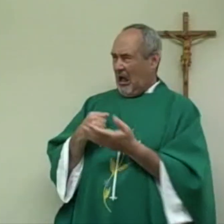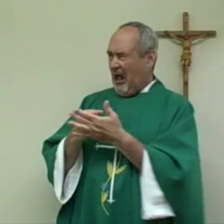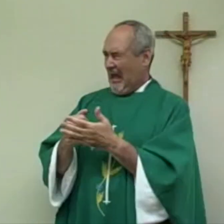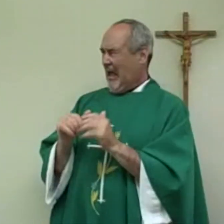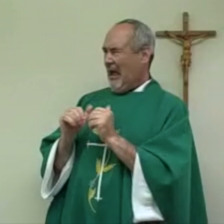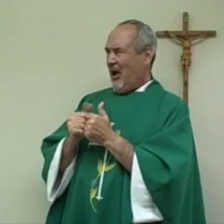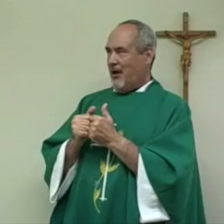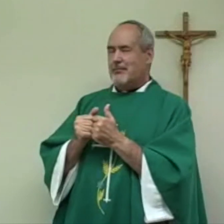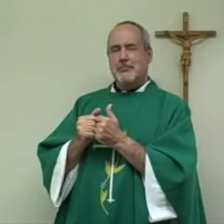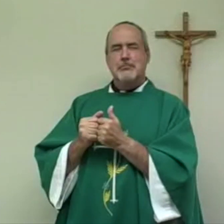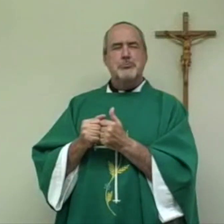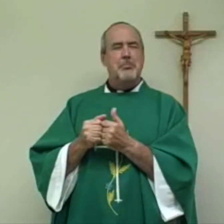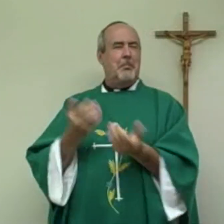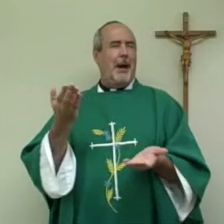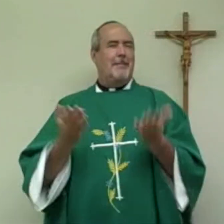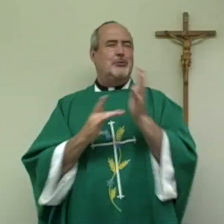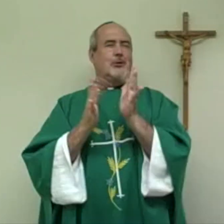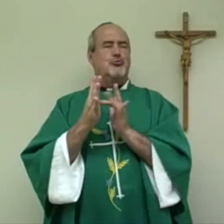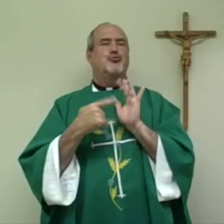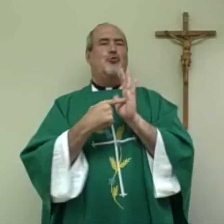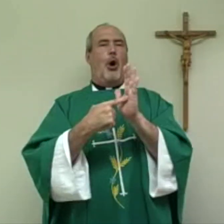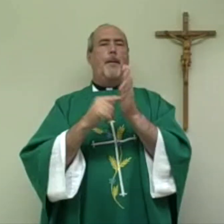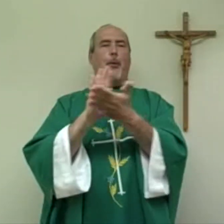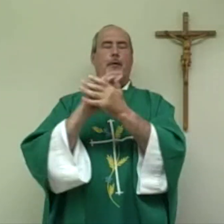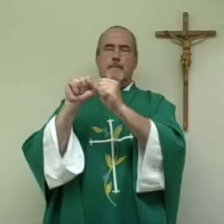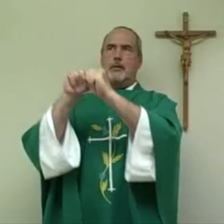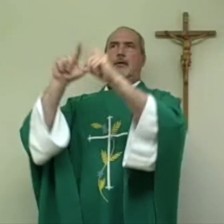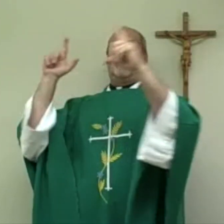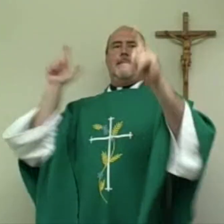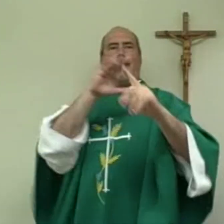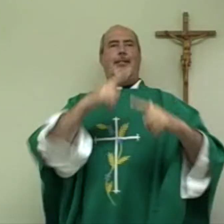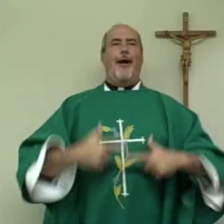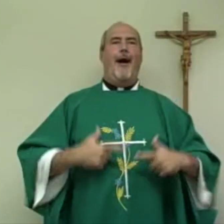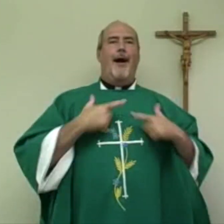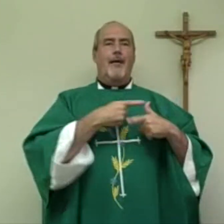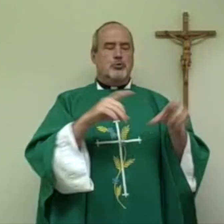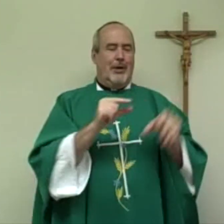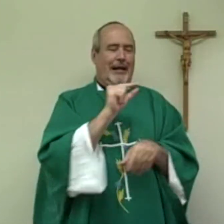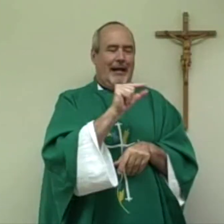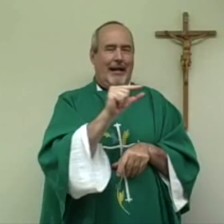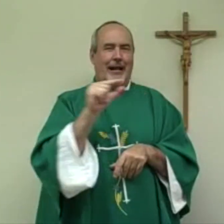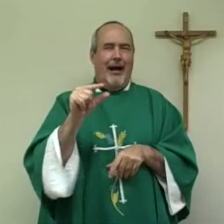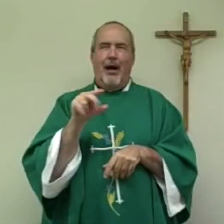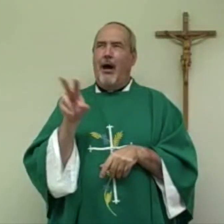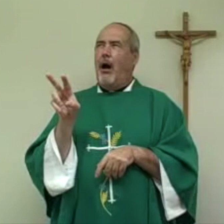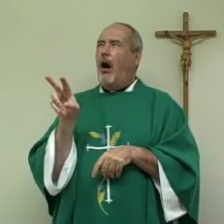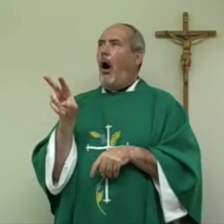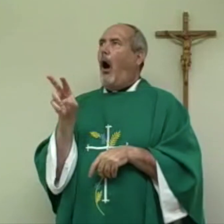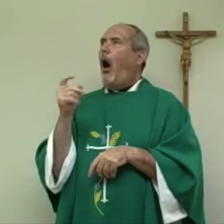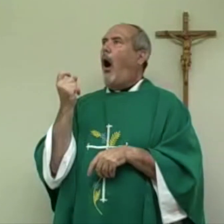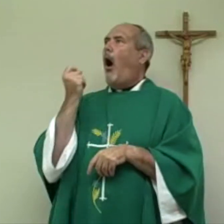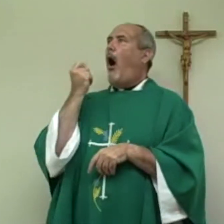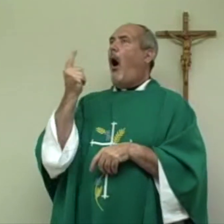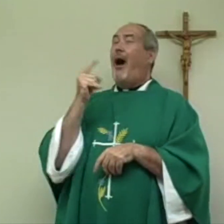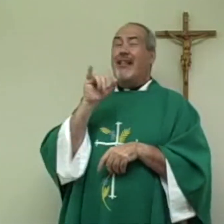him so much, even if we don't think it was very important. He may give us,